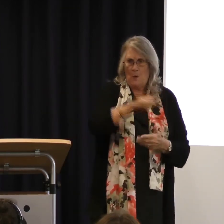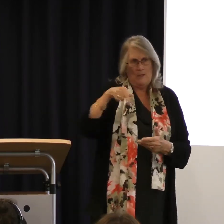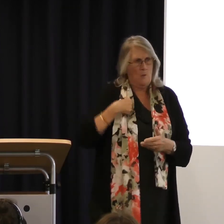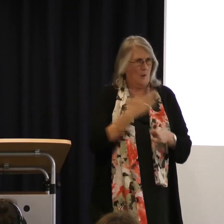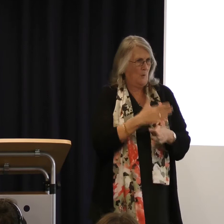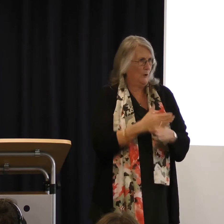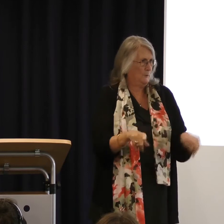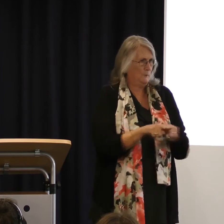very